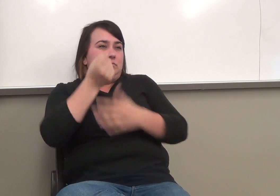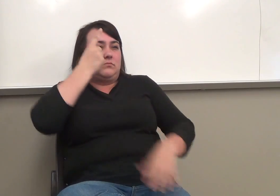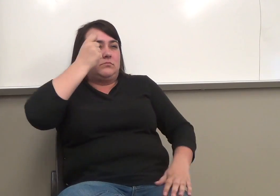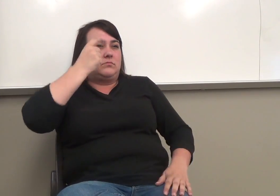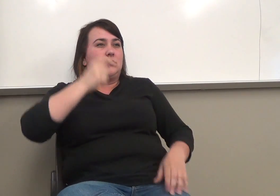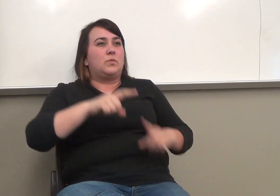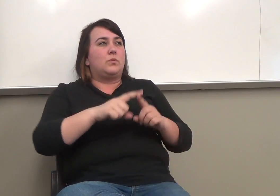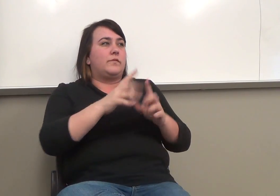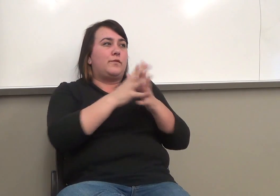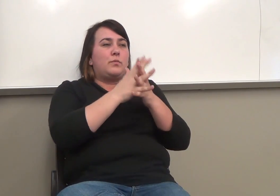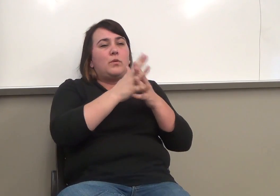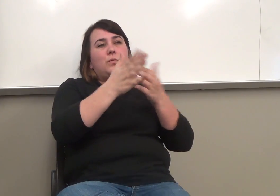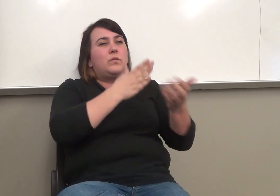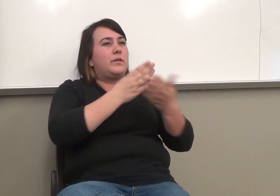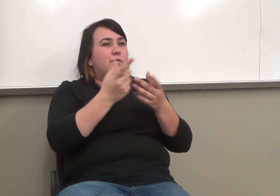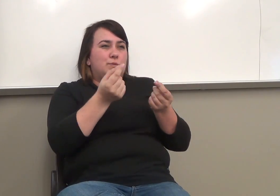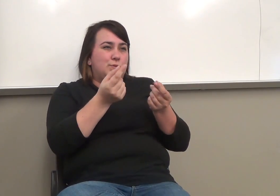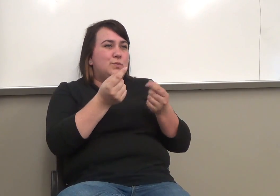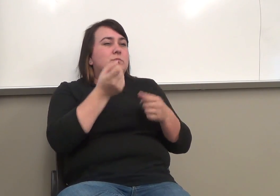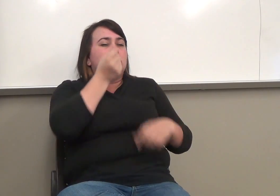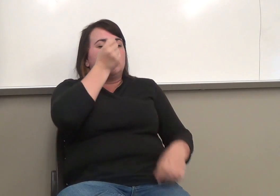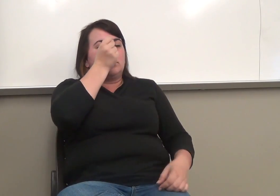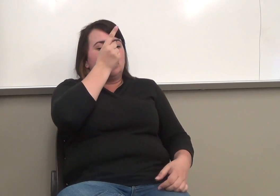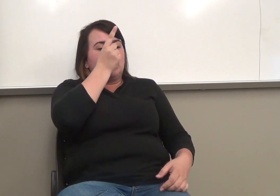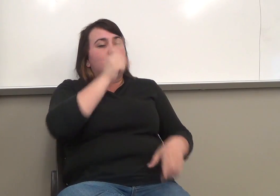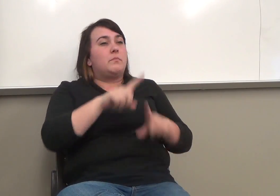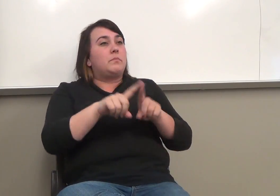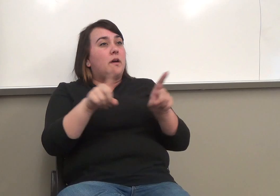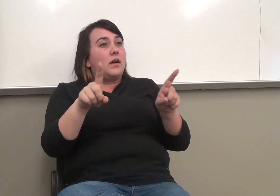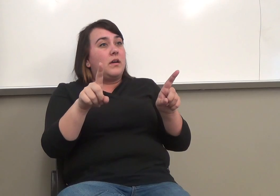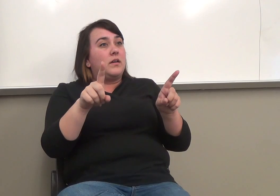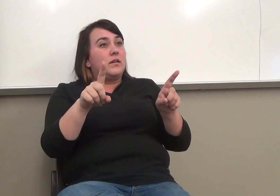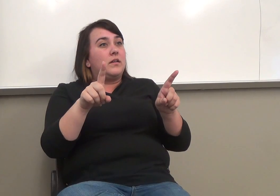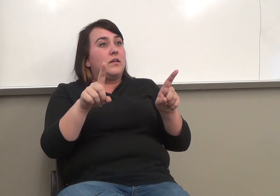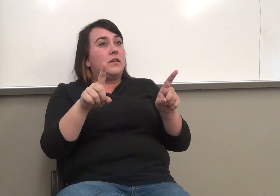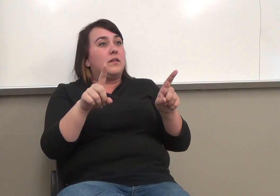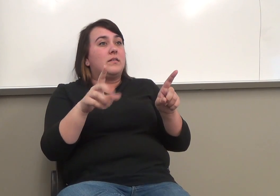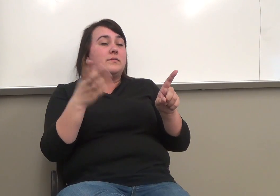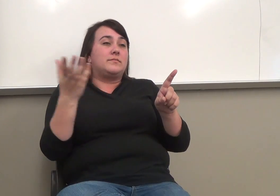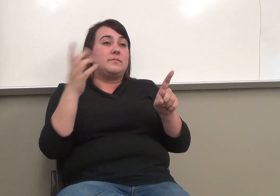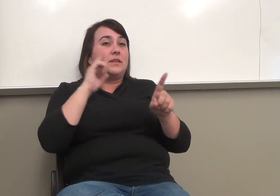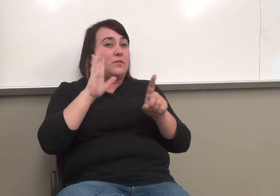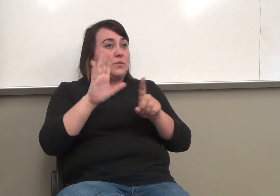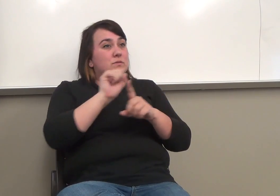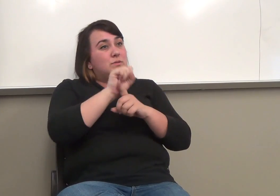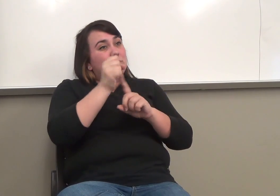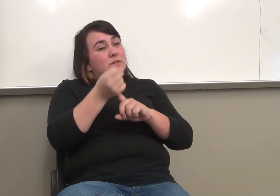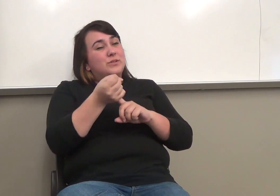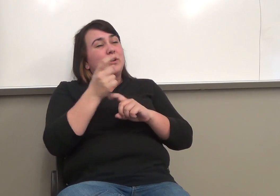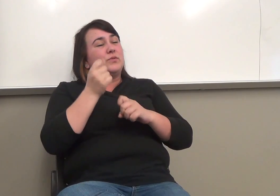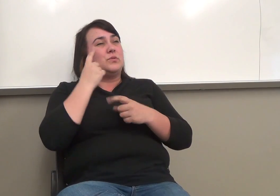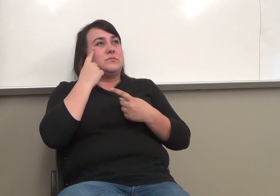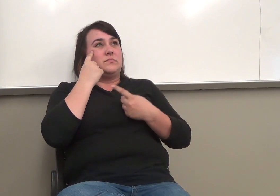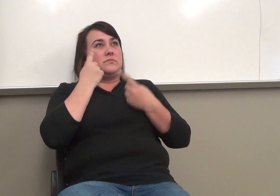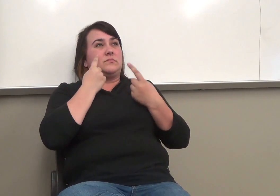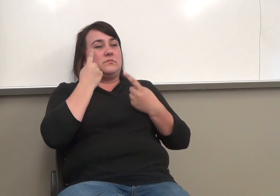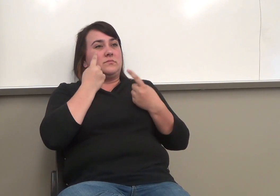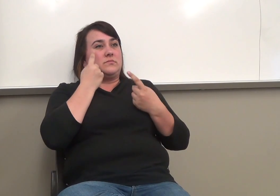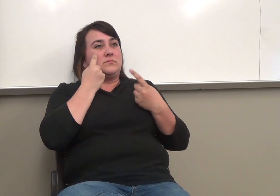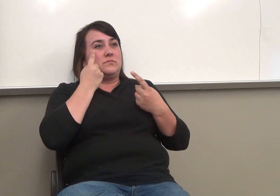football or something. If you are in that situation, you need to think about it. And if